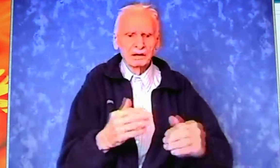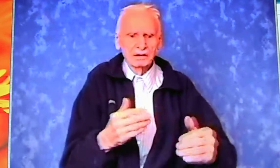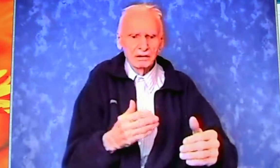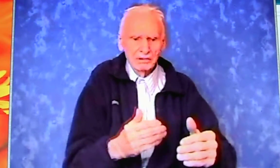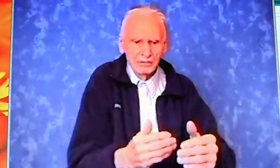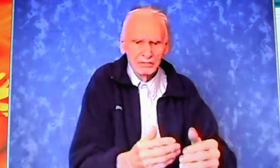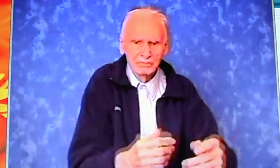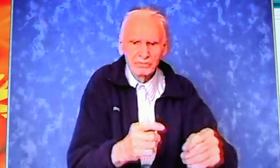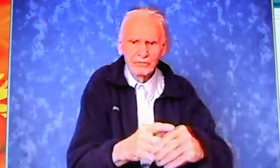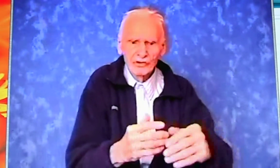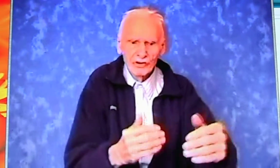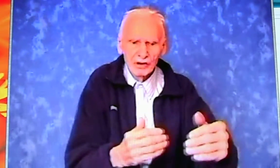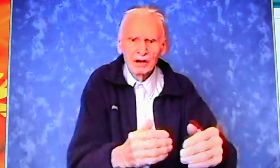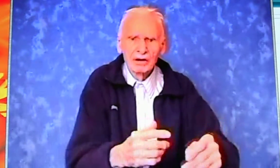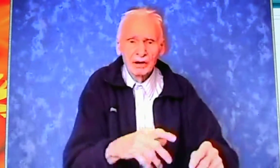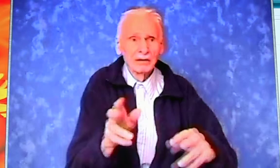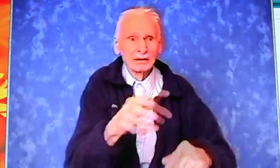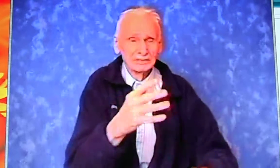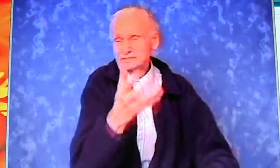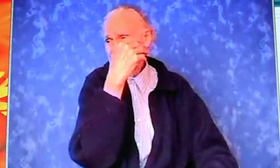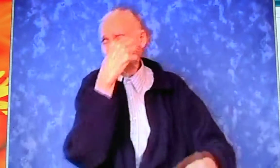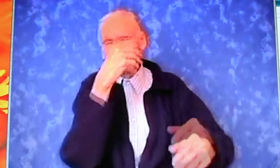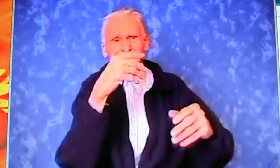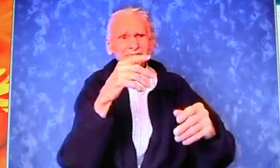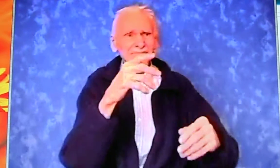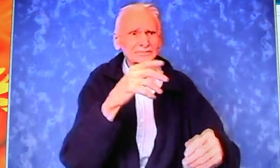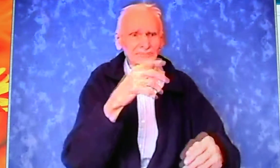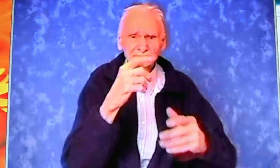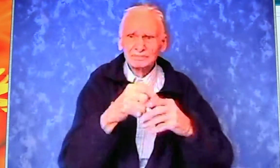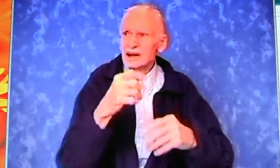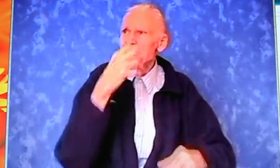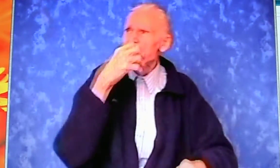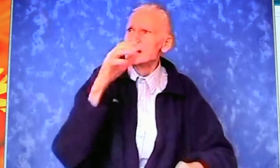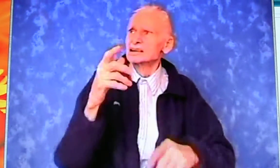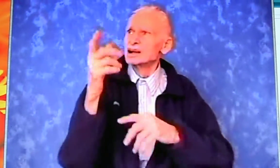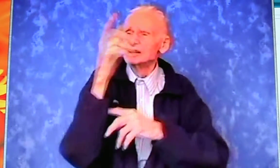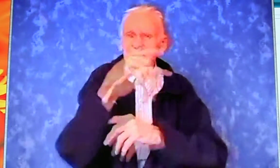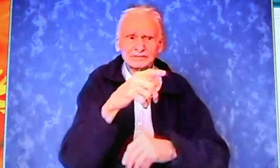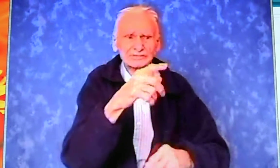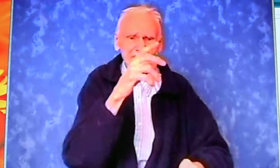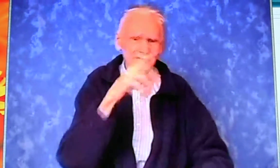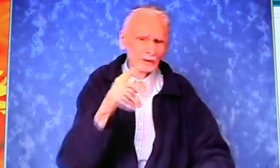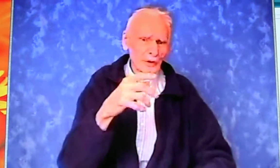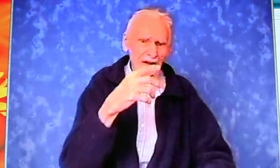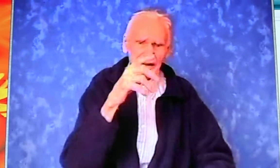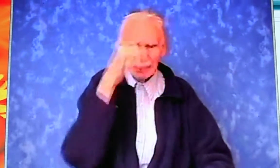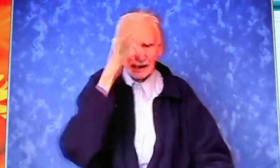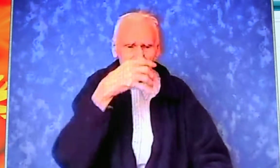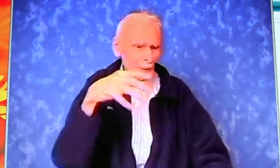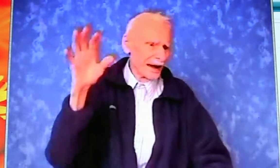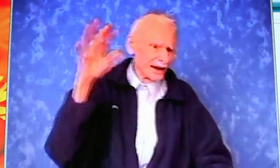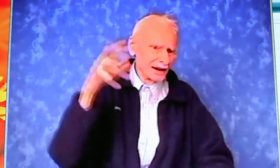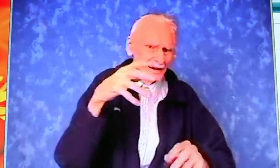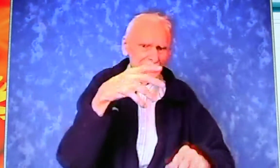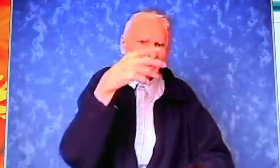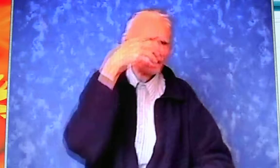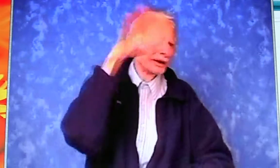me in the face again and again. I was very close to the cow's backside, so the tail kept flipping me in the face.